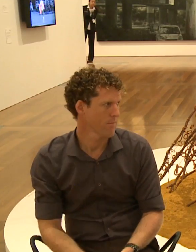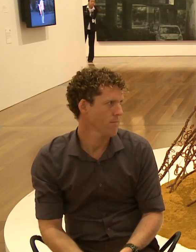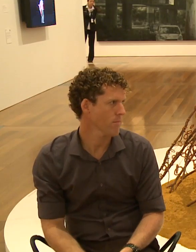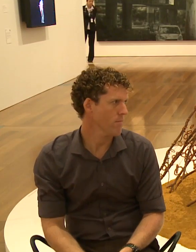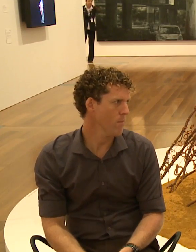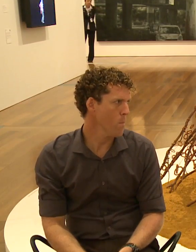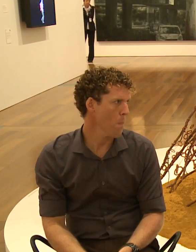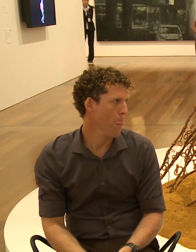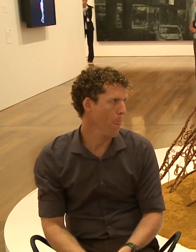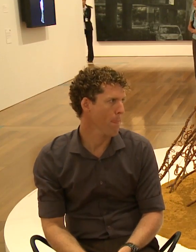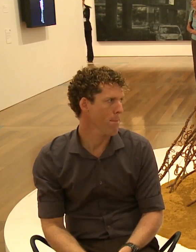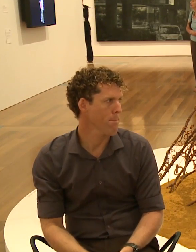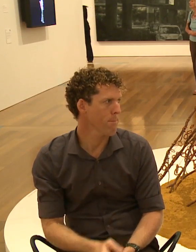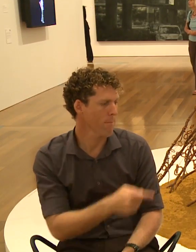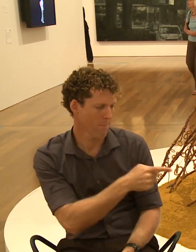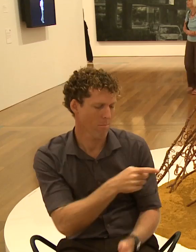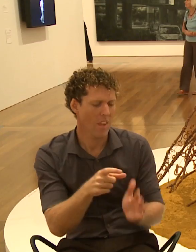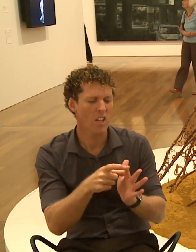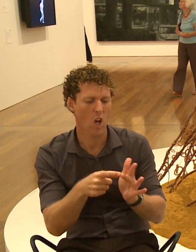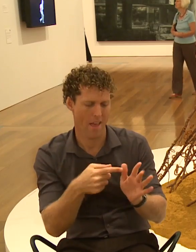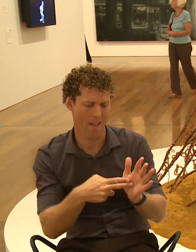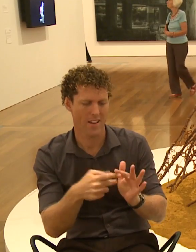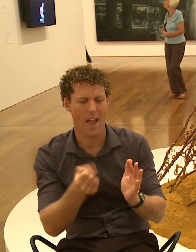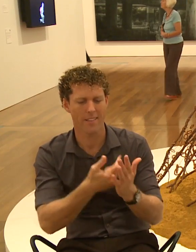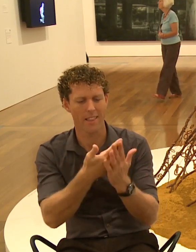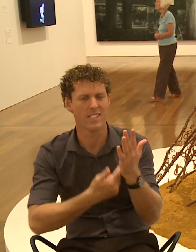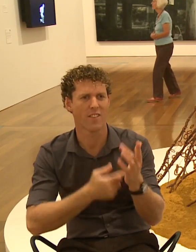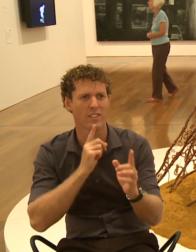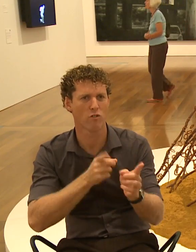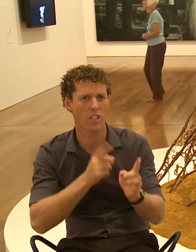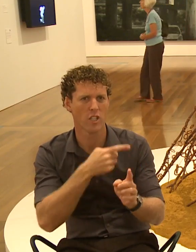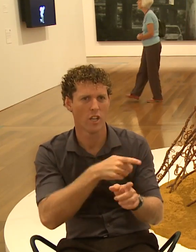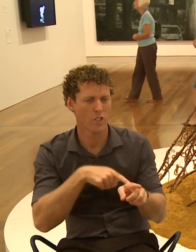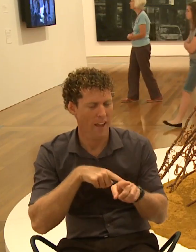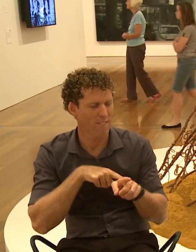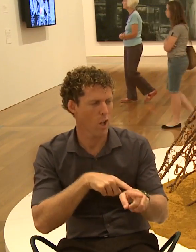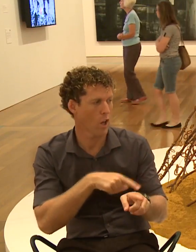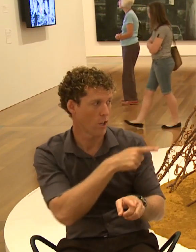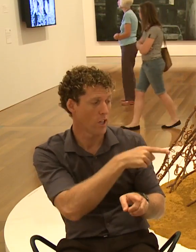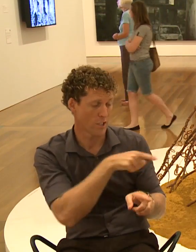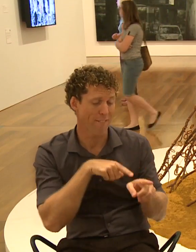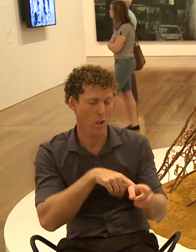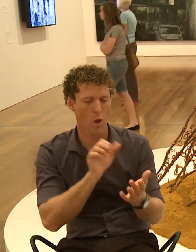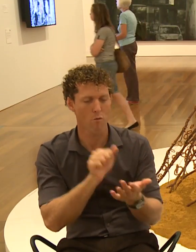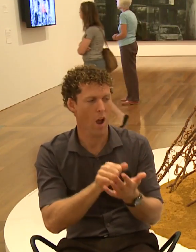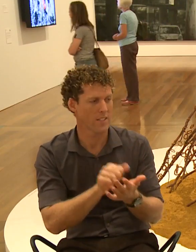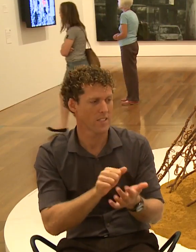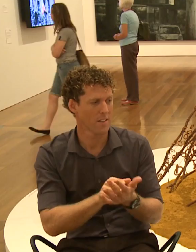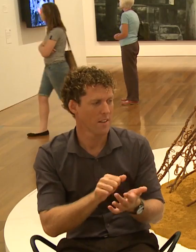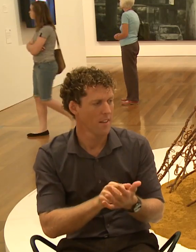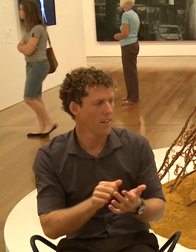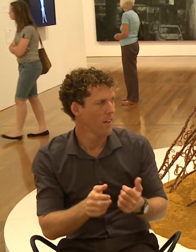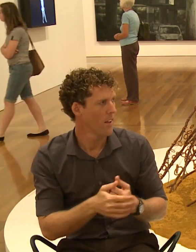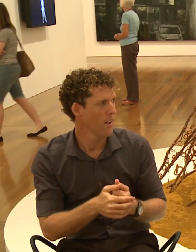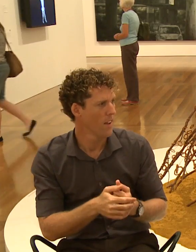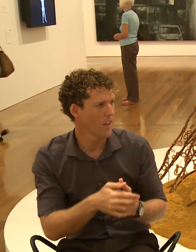but no, because she had the list of all the instructions, so and she followed them to a T. So I was drawing the lines of it